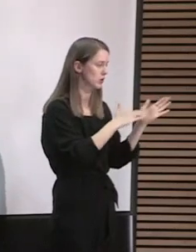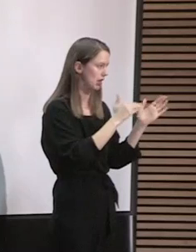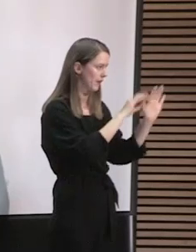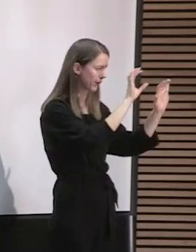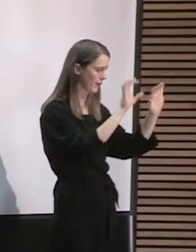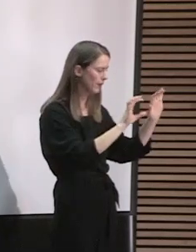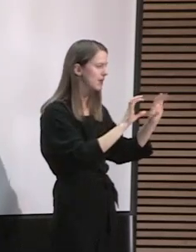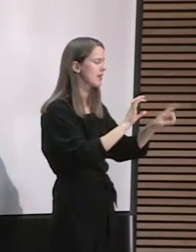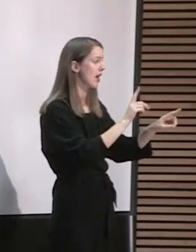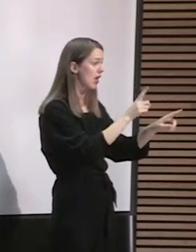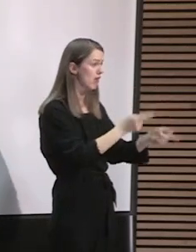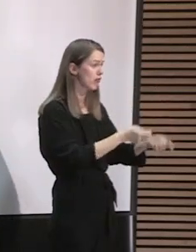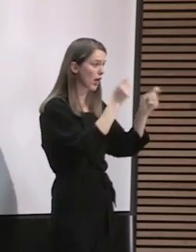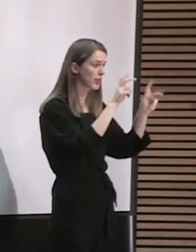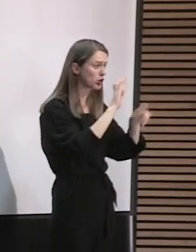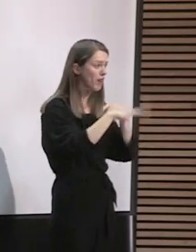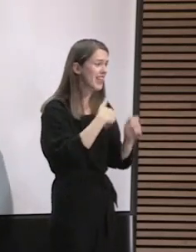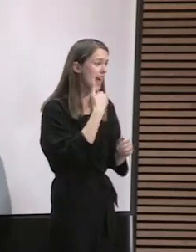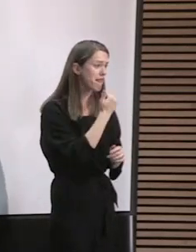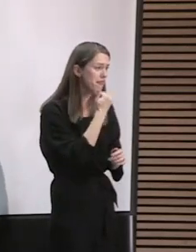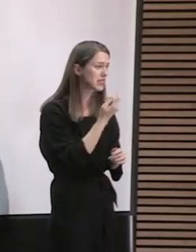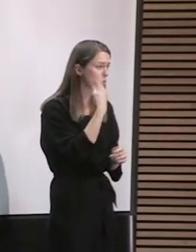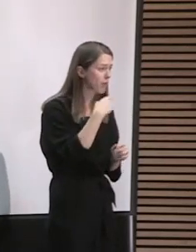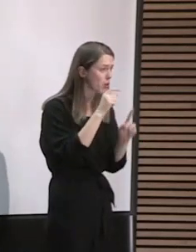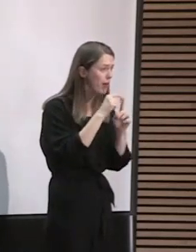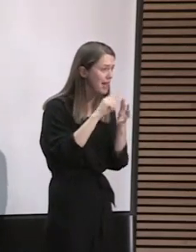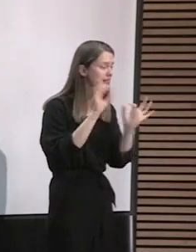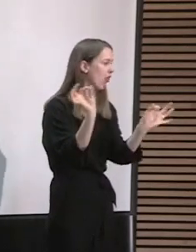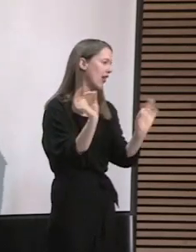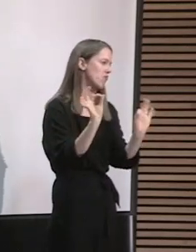no issues that they were raising about swab, PPE supplies and so on.